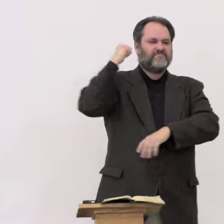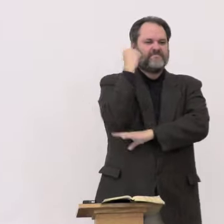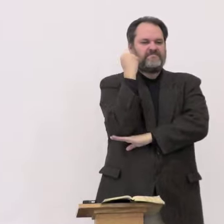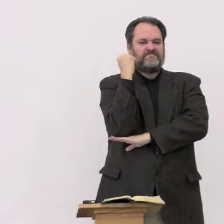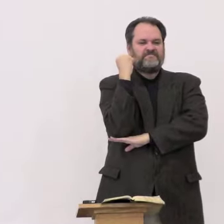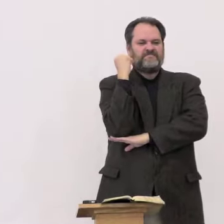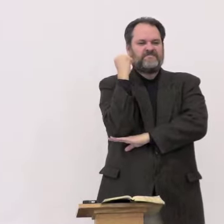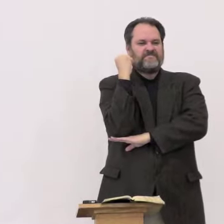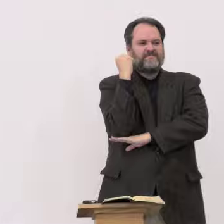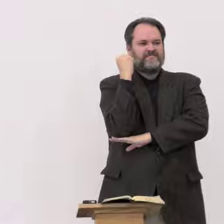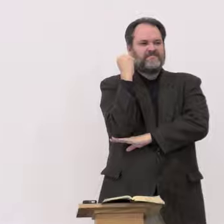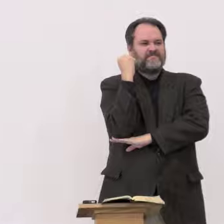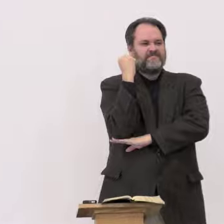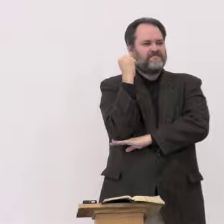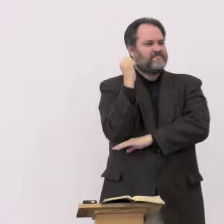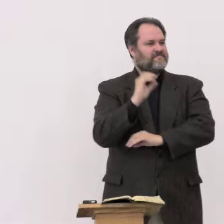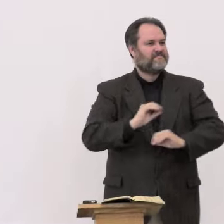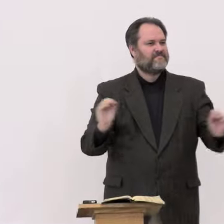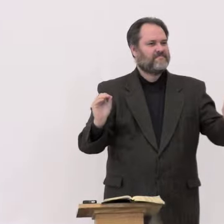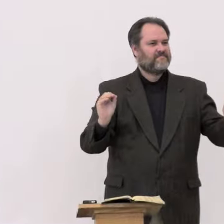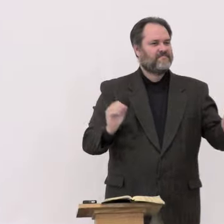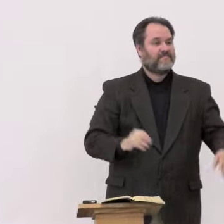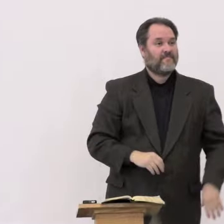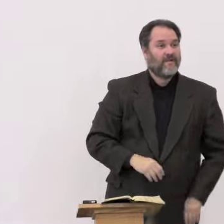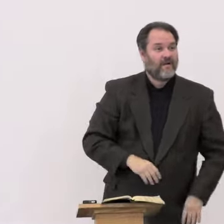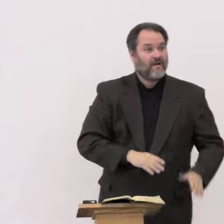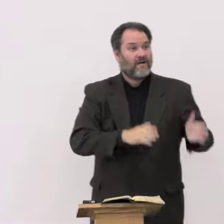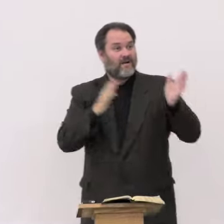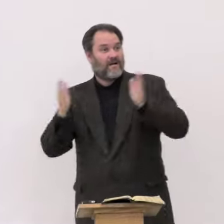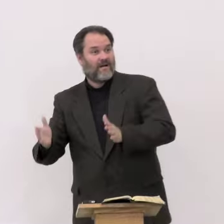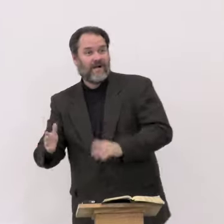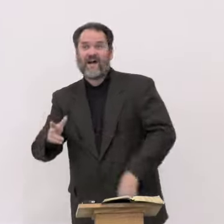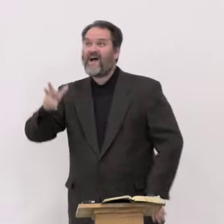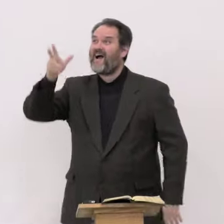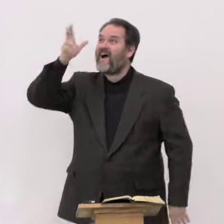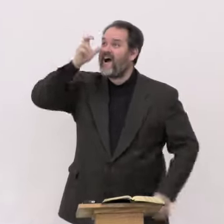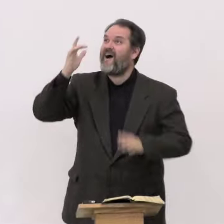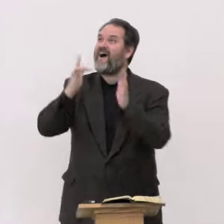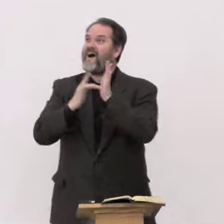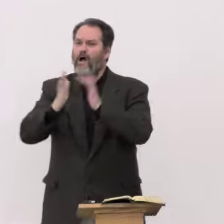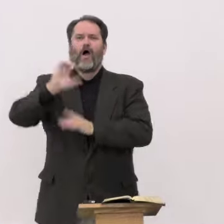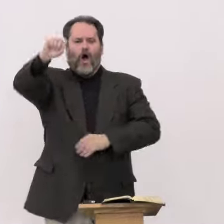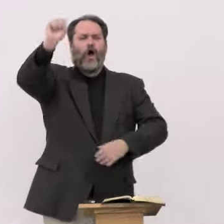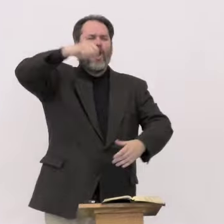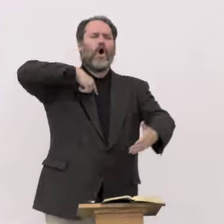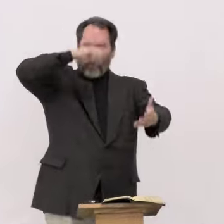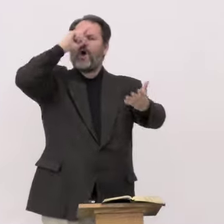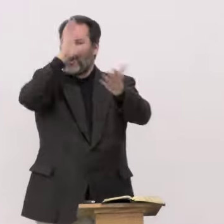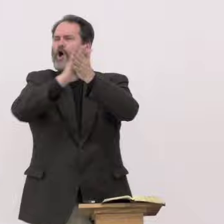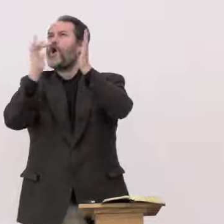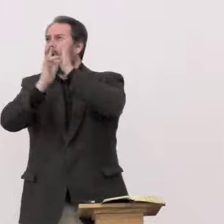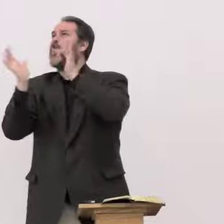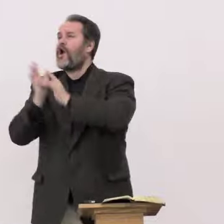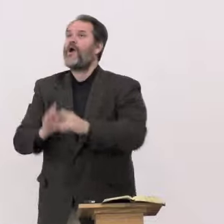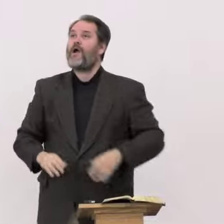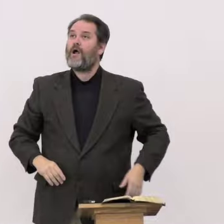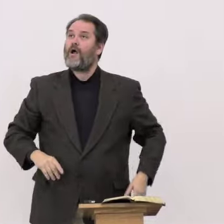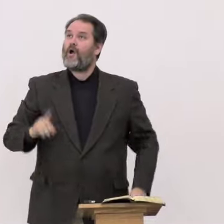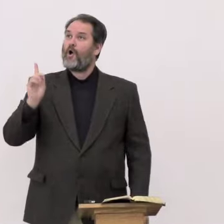storming, the house would stand. The building would stand and it won't fall over. And the foolish man, he hears